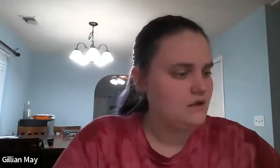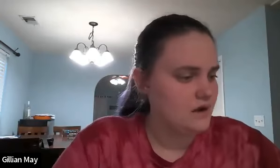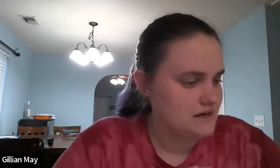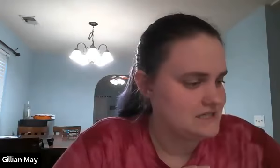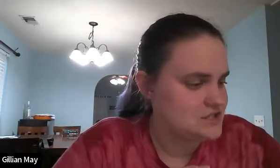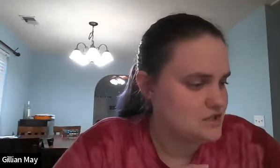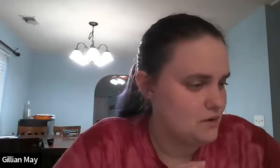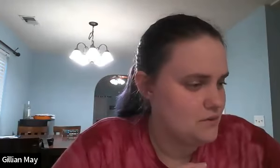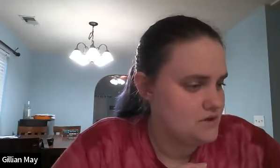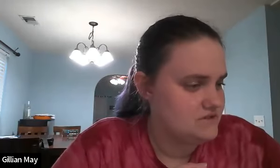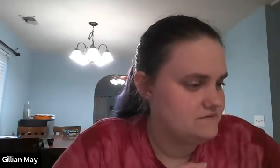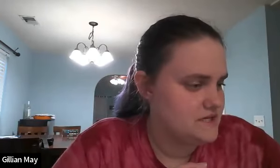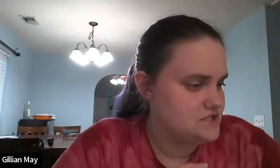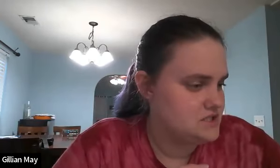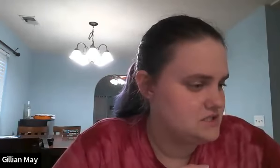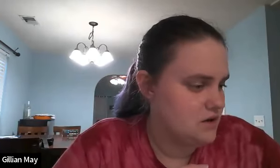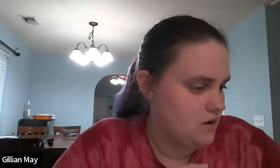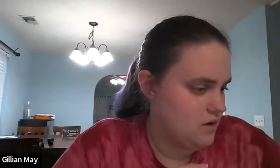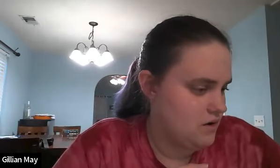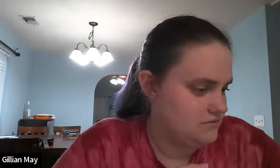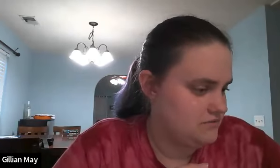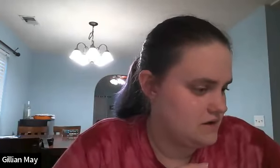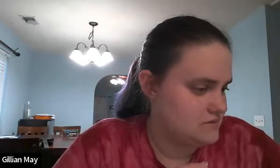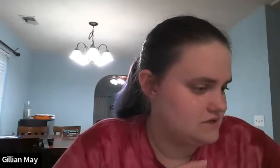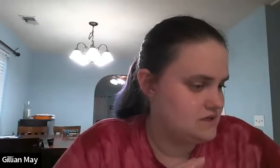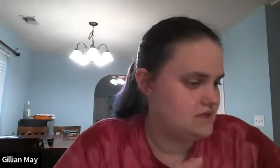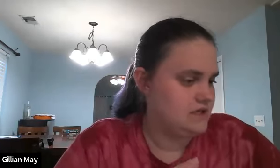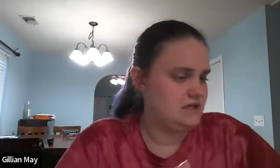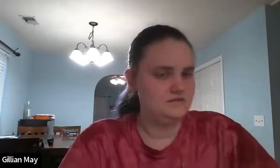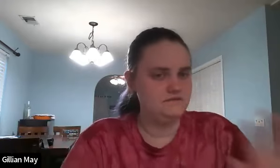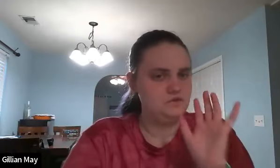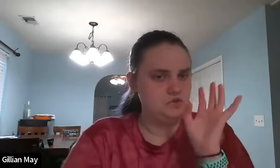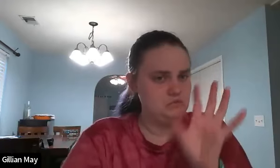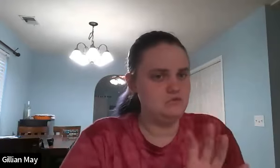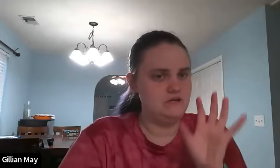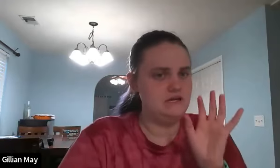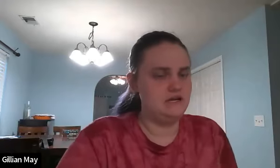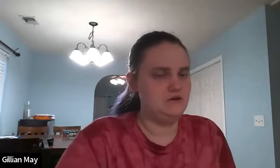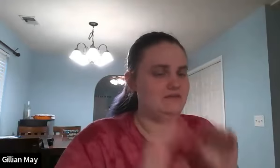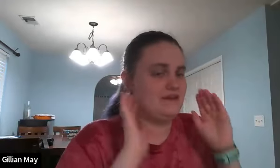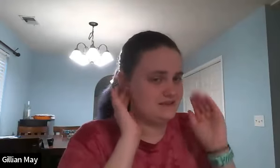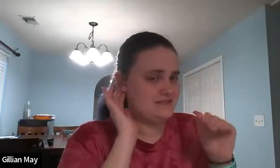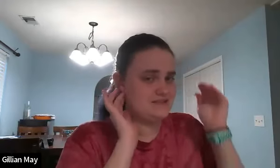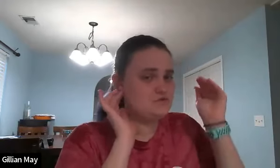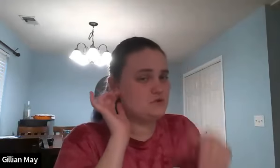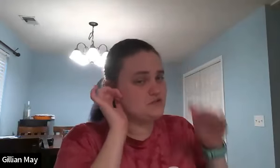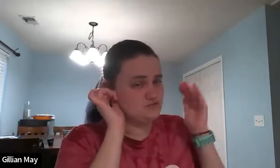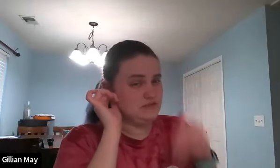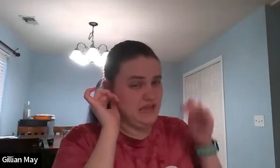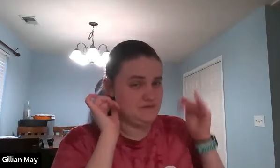All right, so to finish us off, I'm gonna get a few more in. I know, like I said, this one's one of those really heavy